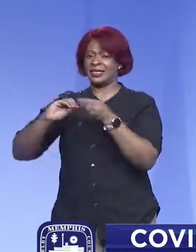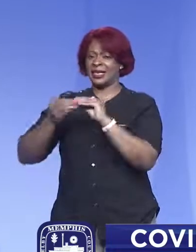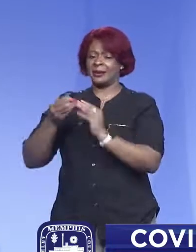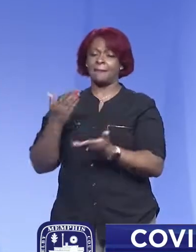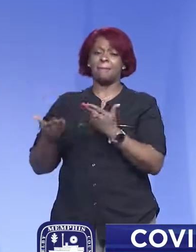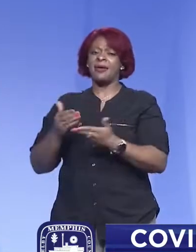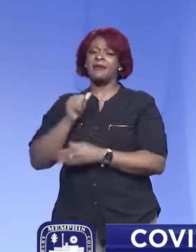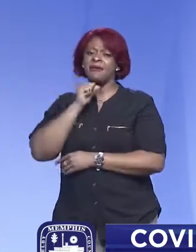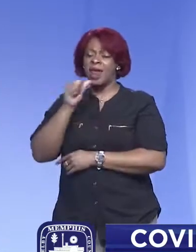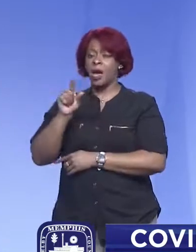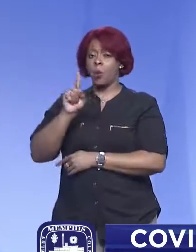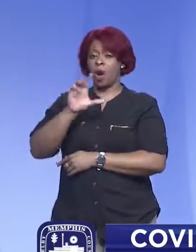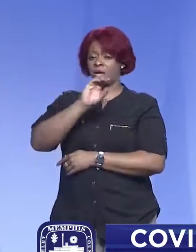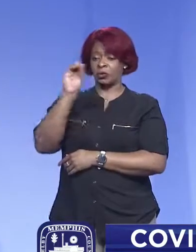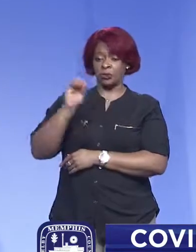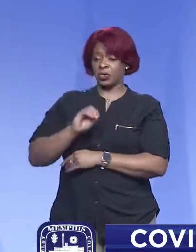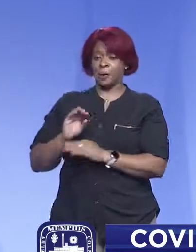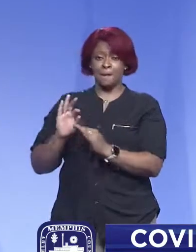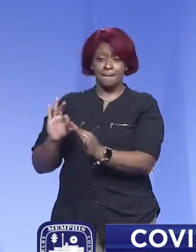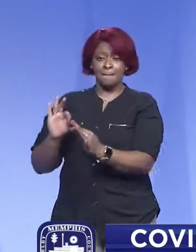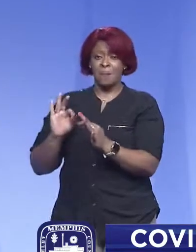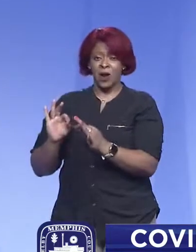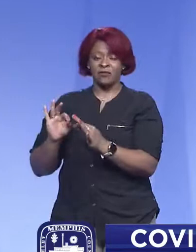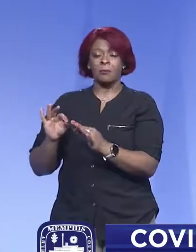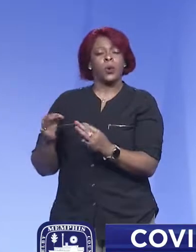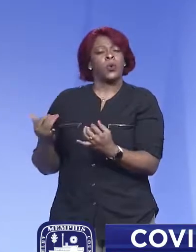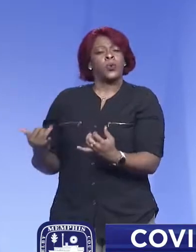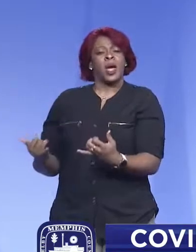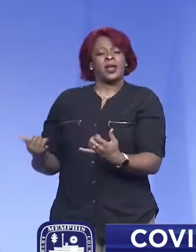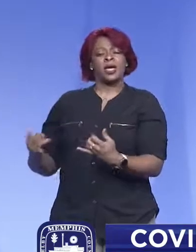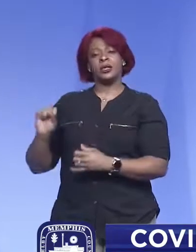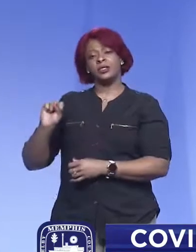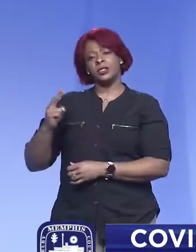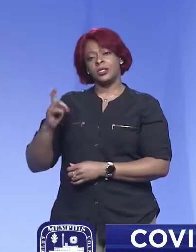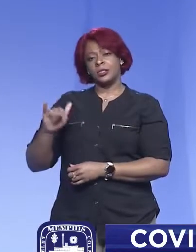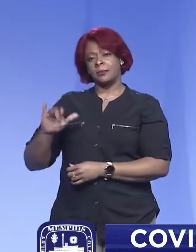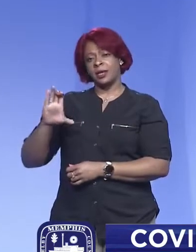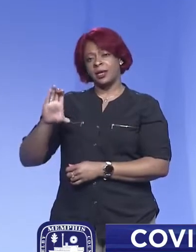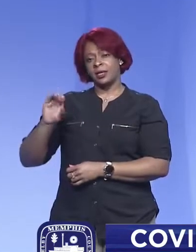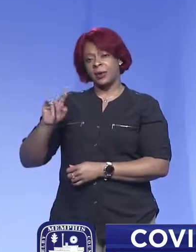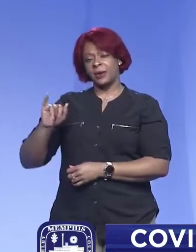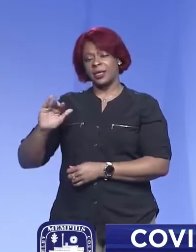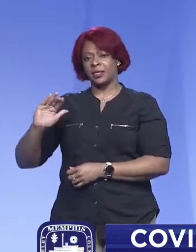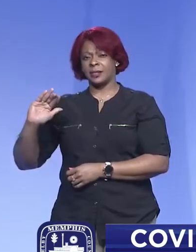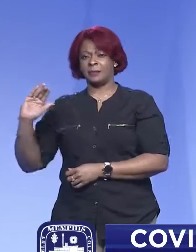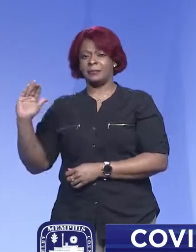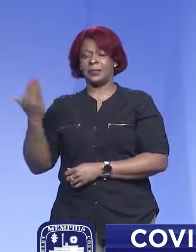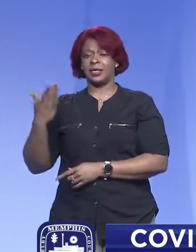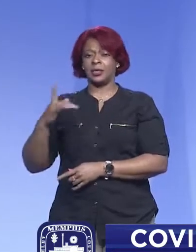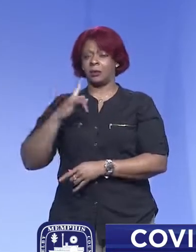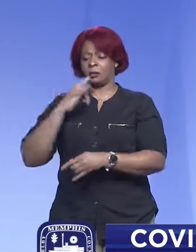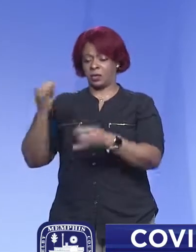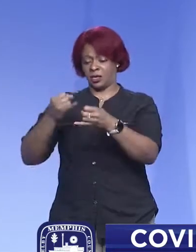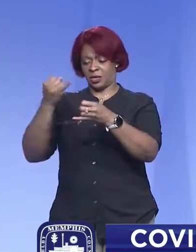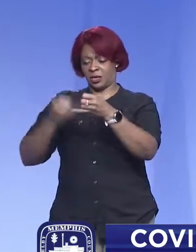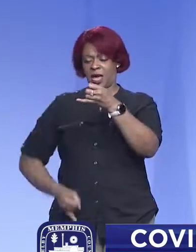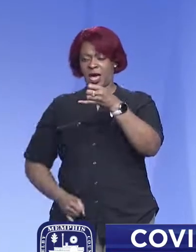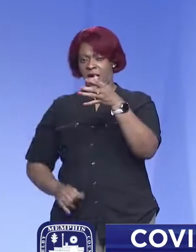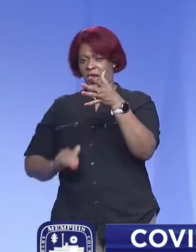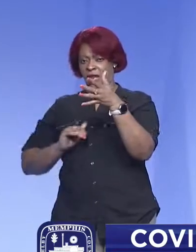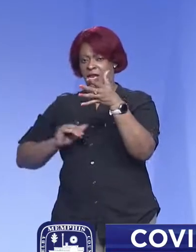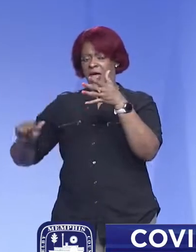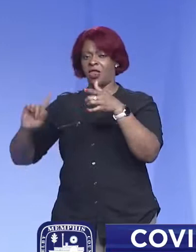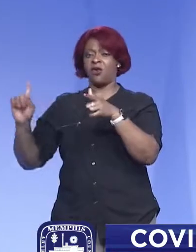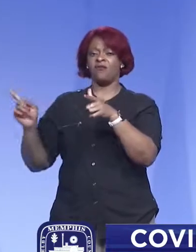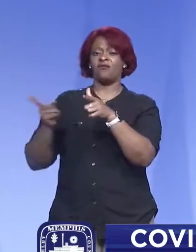be 100% perfect, but right now Shelby County appears to be dead last in first doses